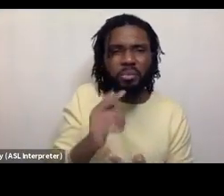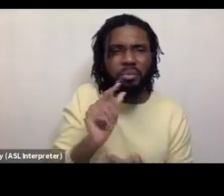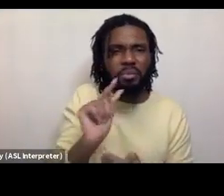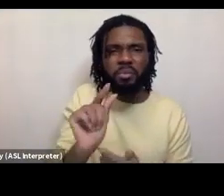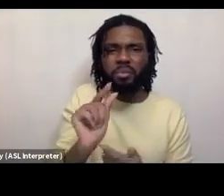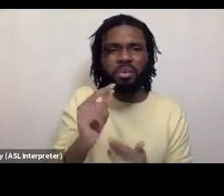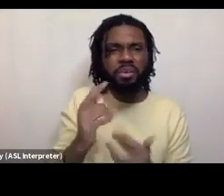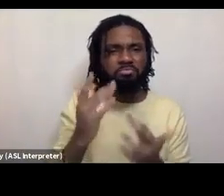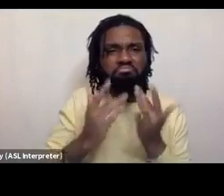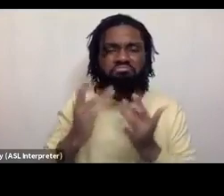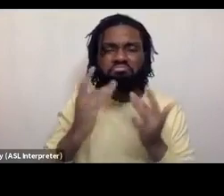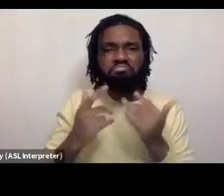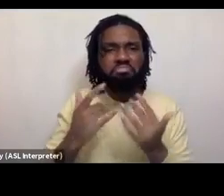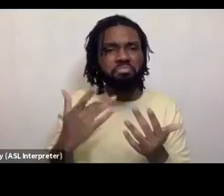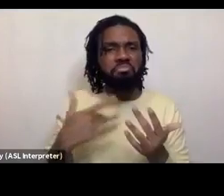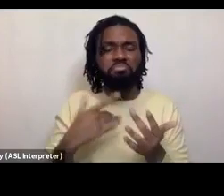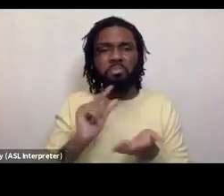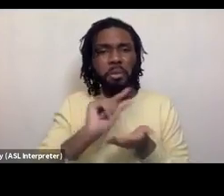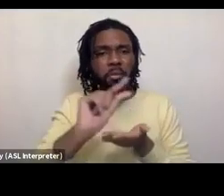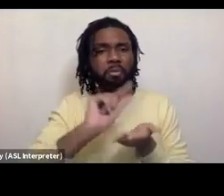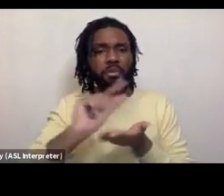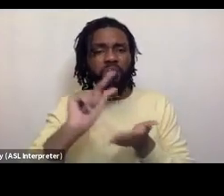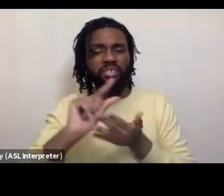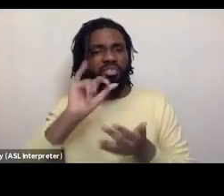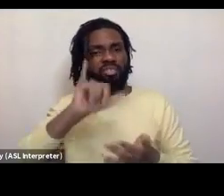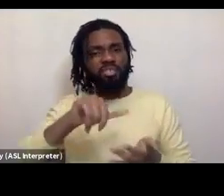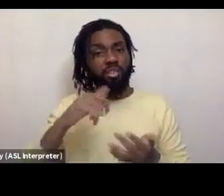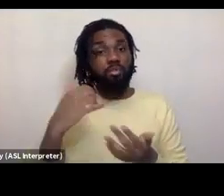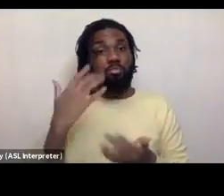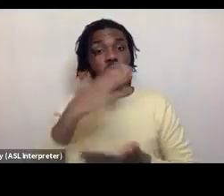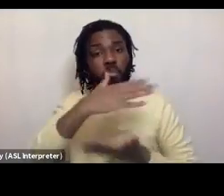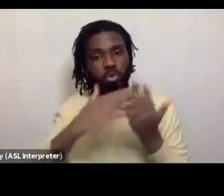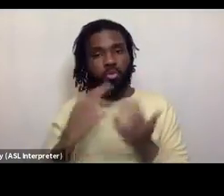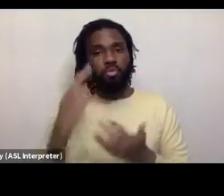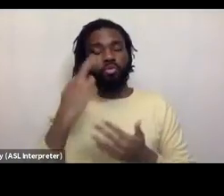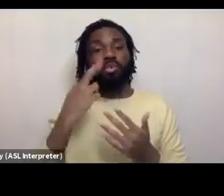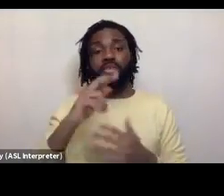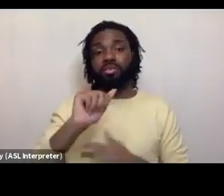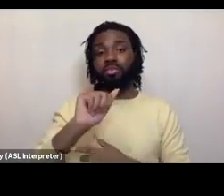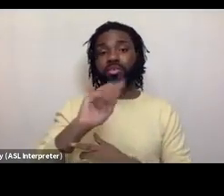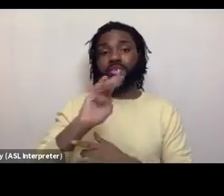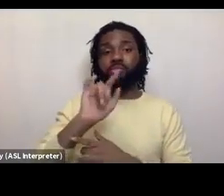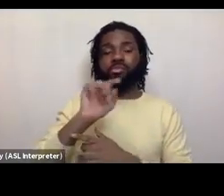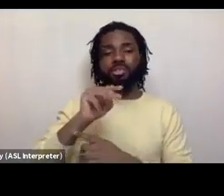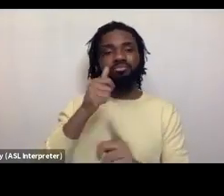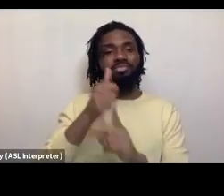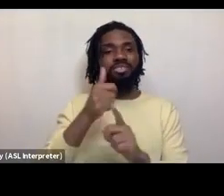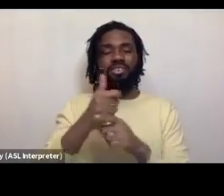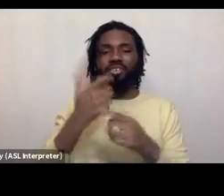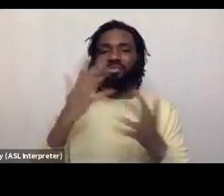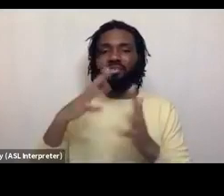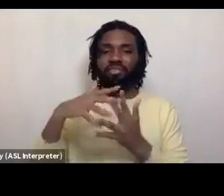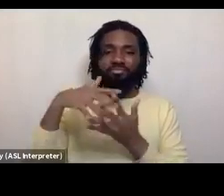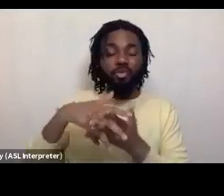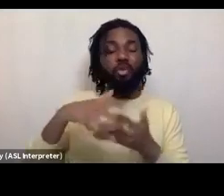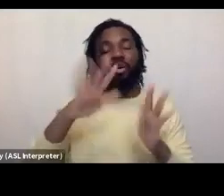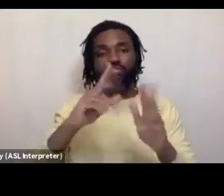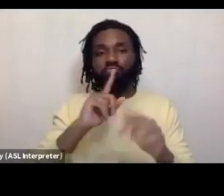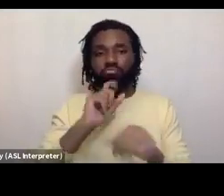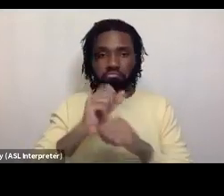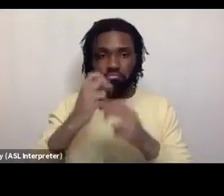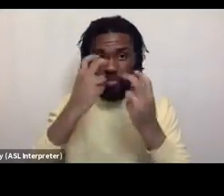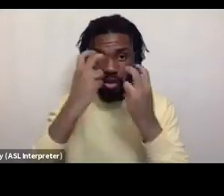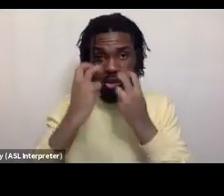unions oftentimes. So that's also part of why ableism is something that is rooted, or capitalism